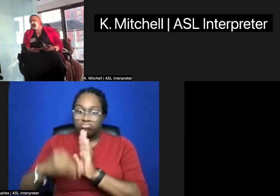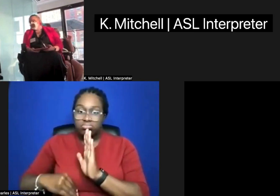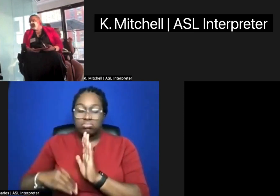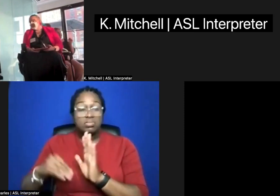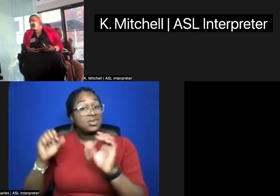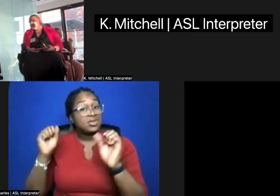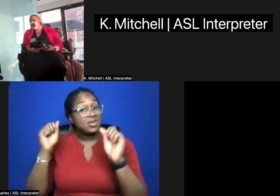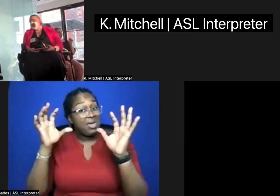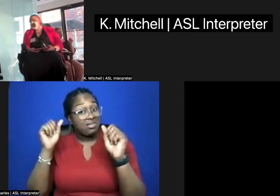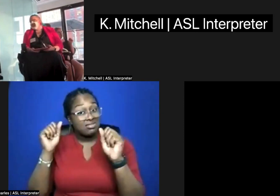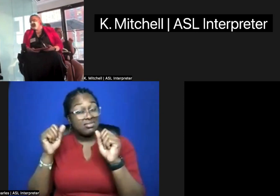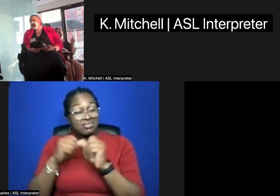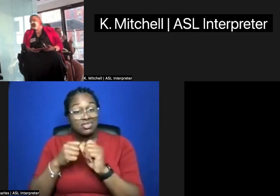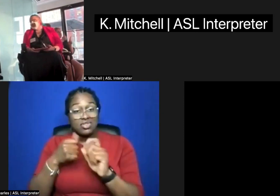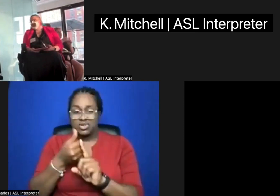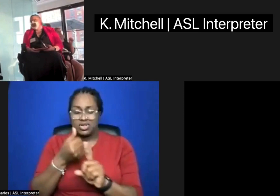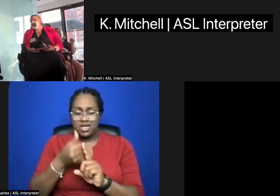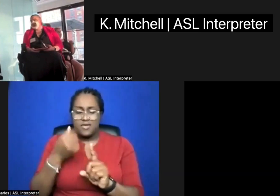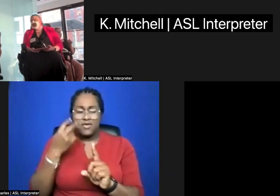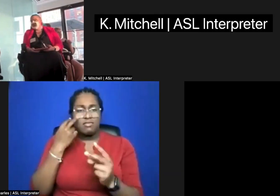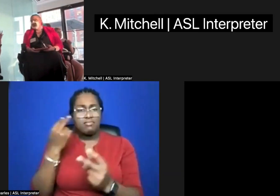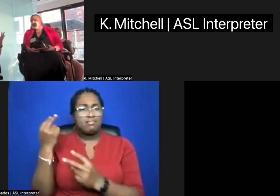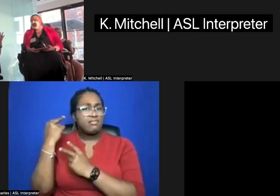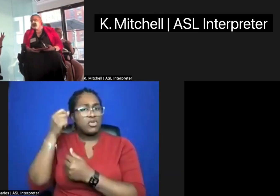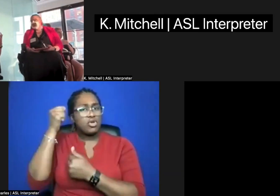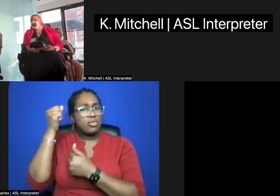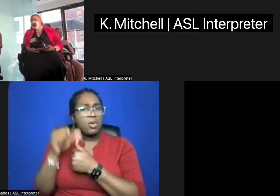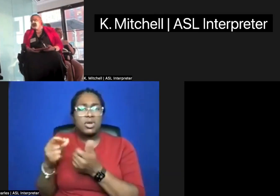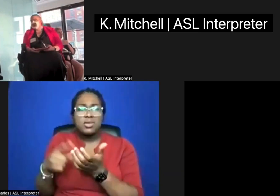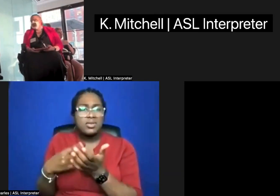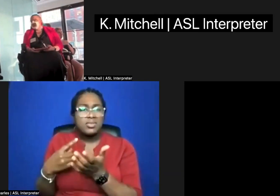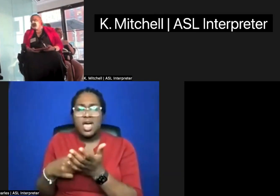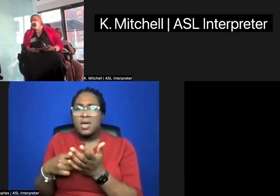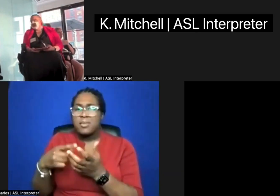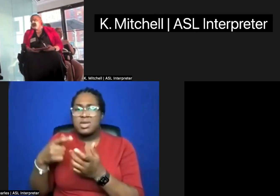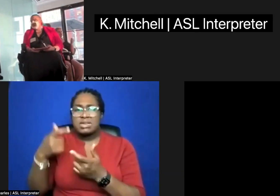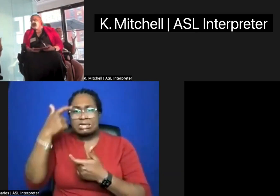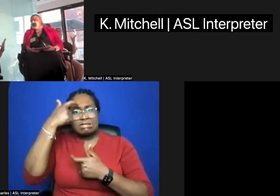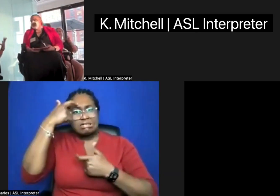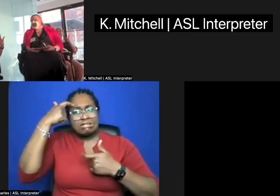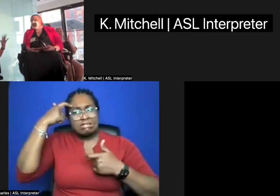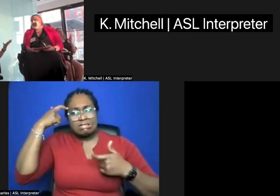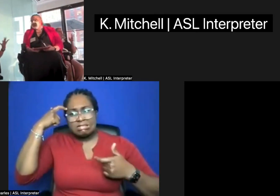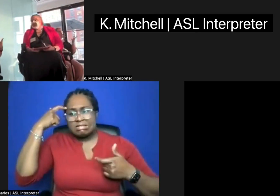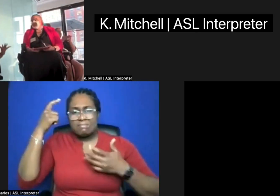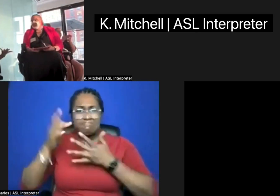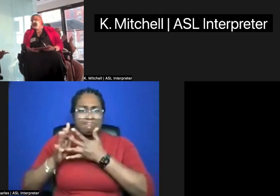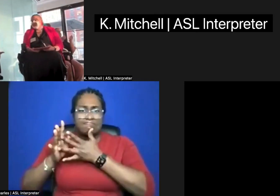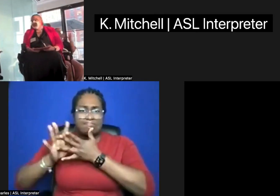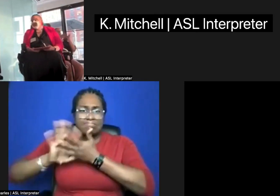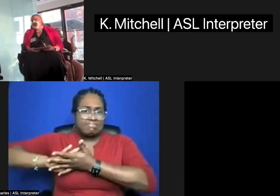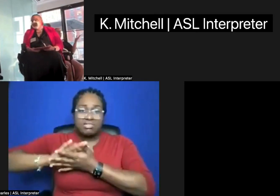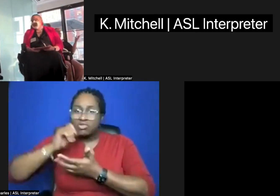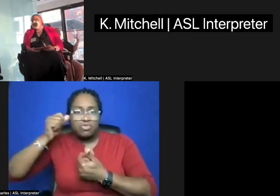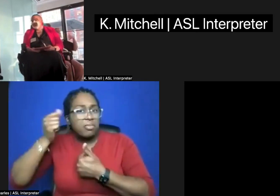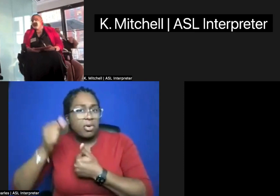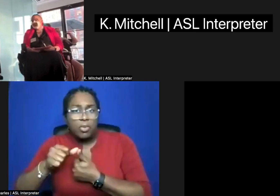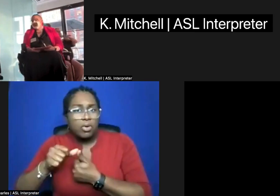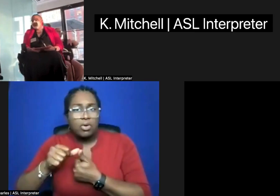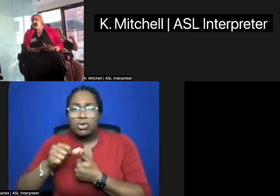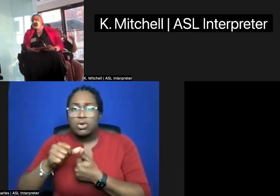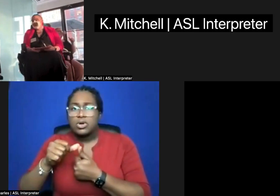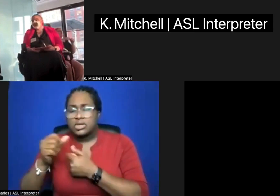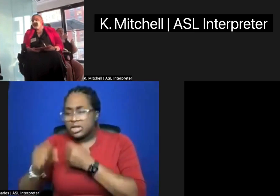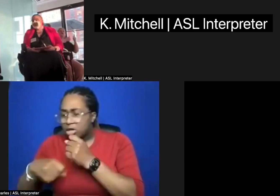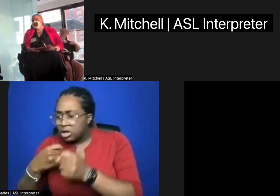that you yourself can remember it. 'Cause sometimes all the horrible things blend in together. You can't remember what happened which day or which year. And it's